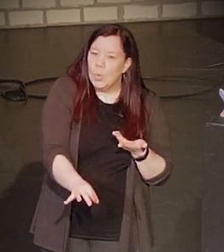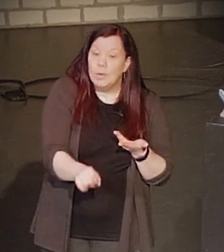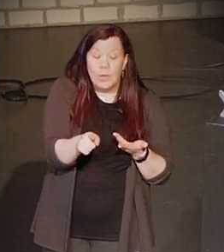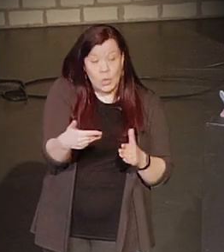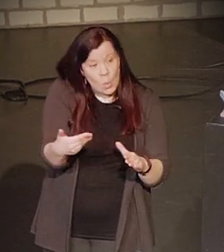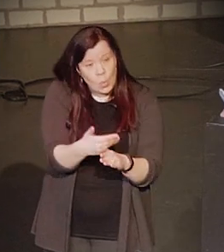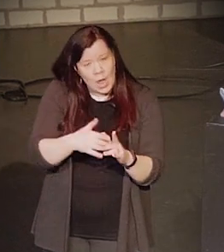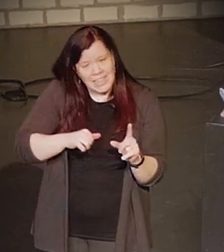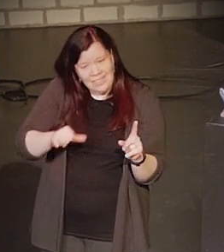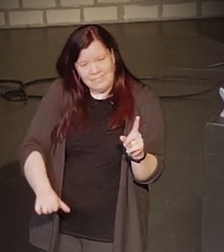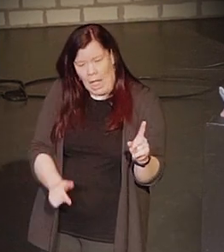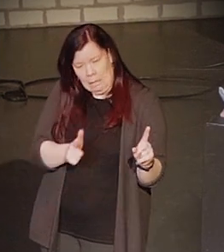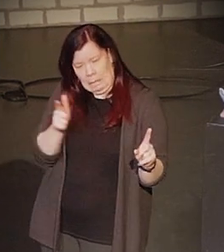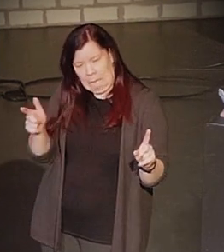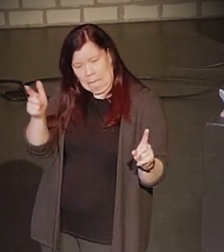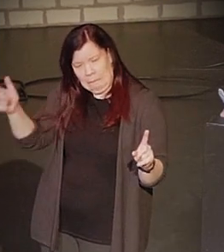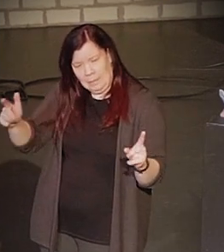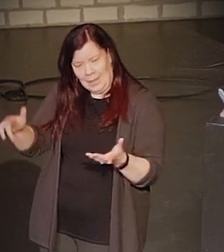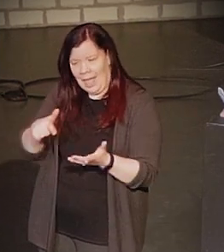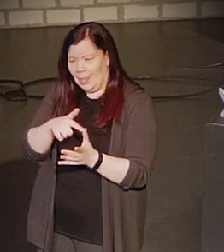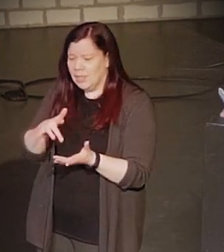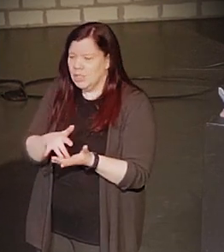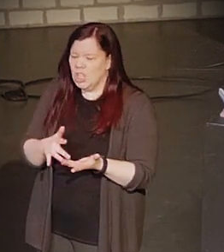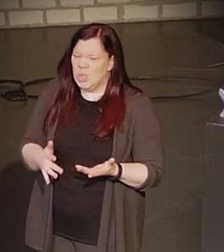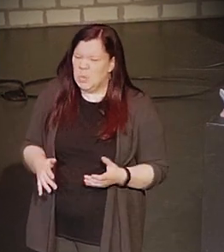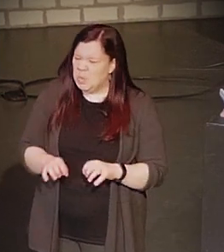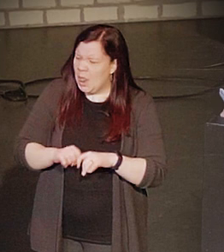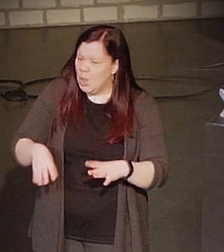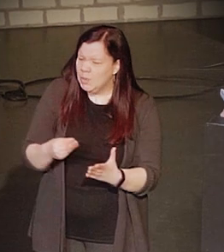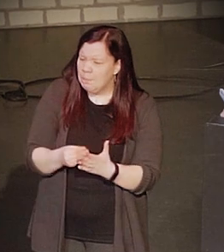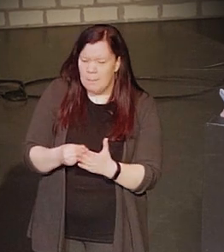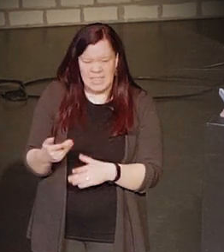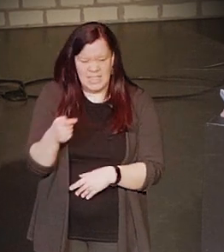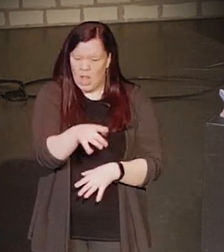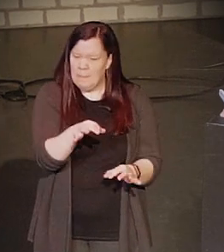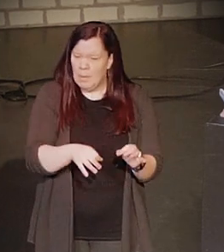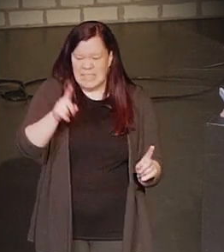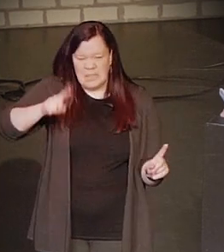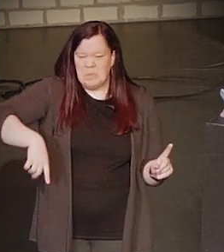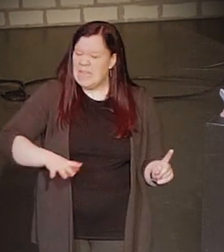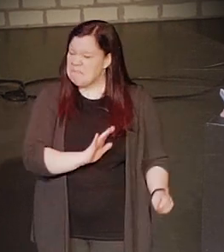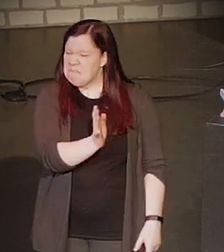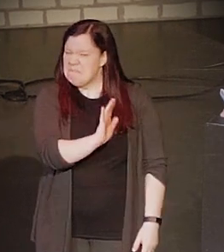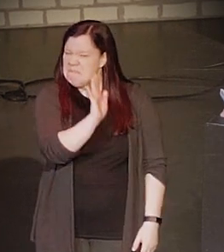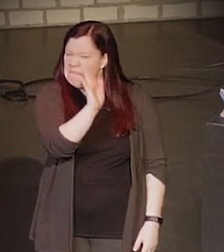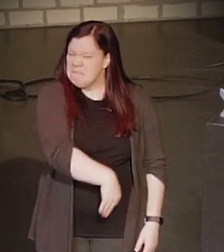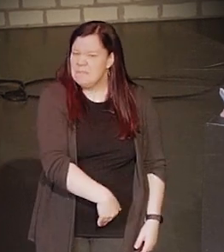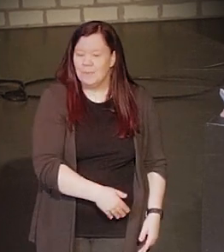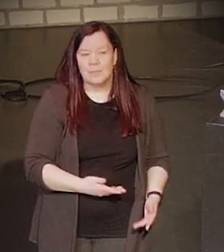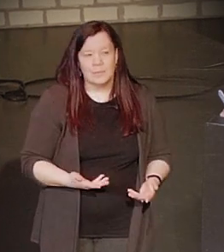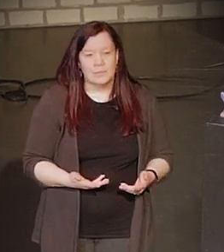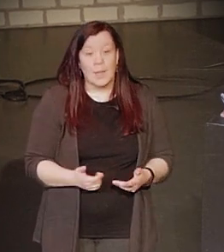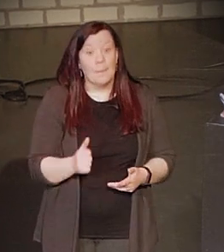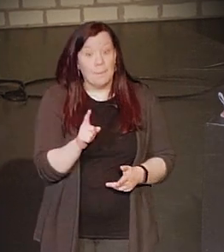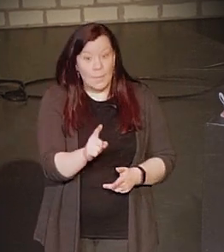working a farm on the outskirts of Attica, that's a big loss of investment and work time for you to be part of the democracy. In